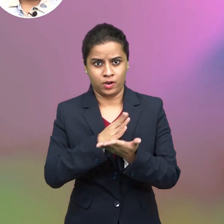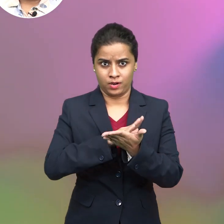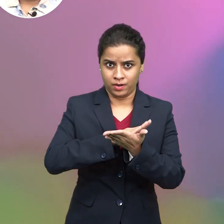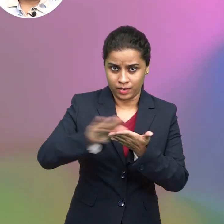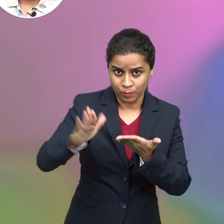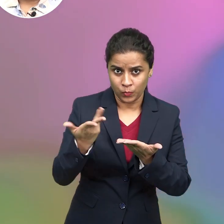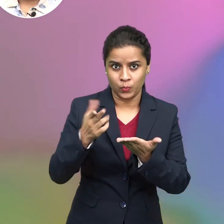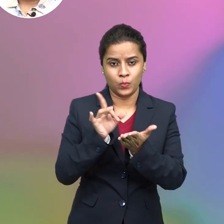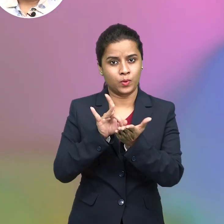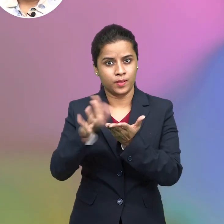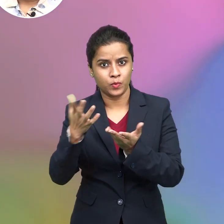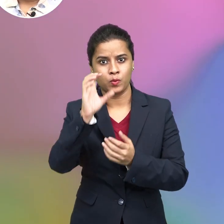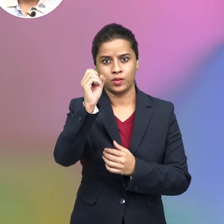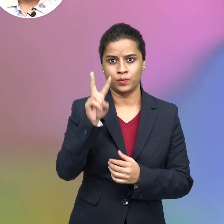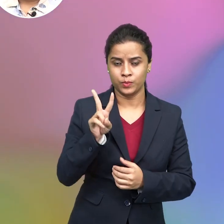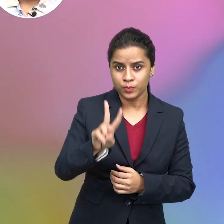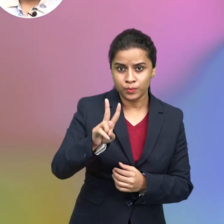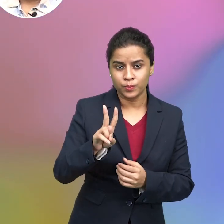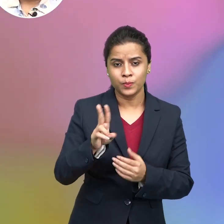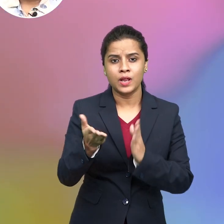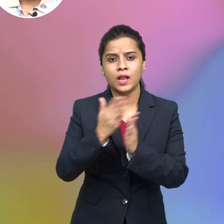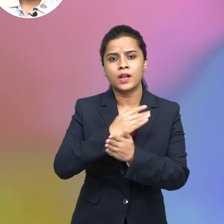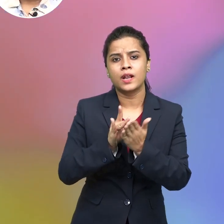body by diffusion.